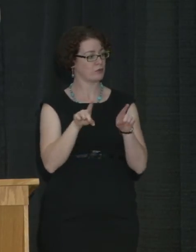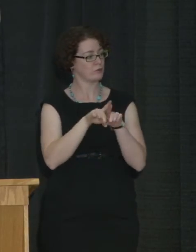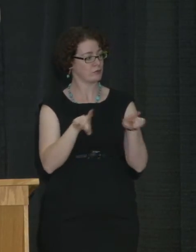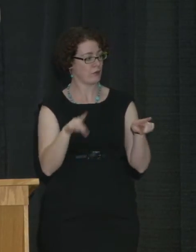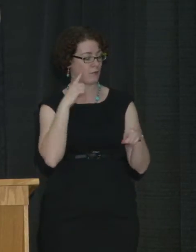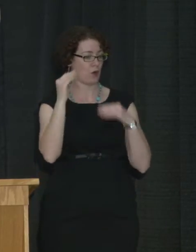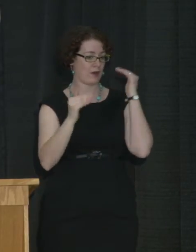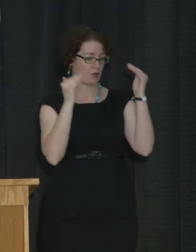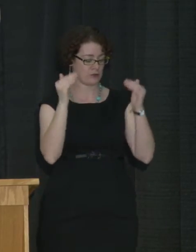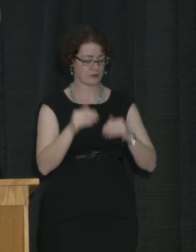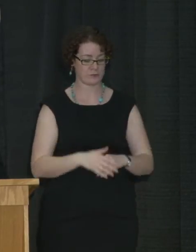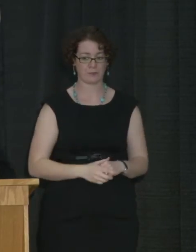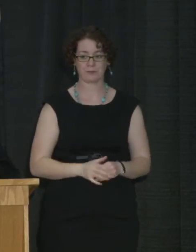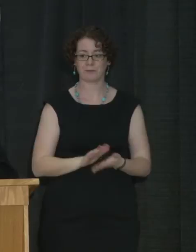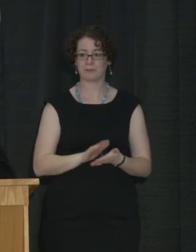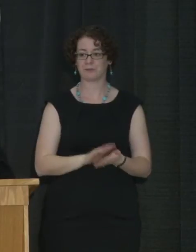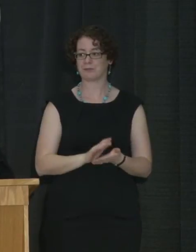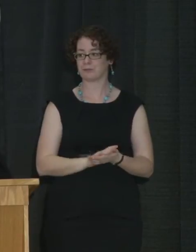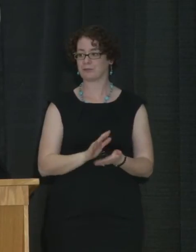Diploma for Adults.